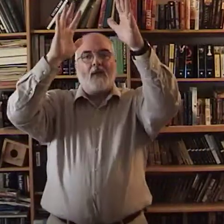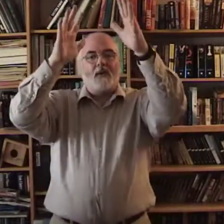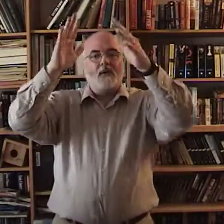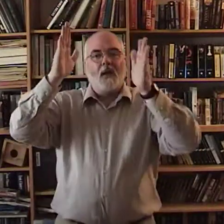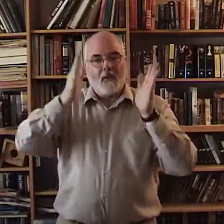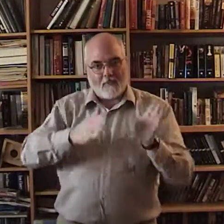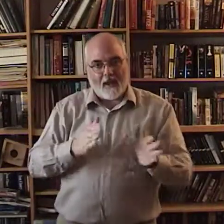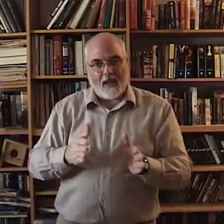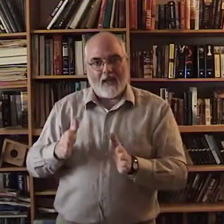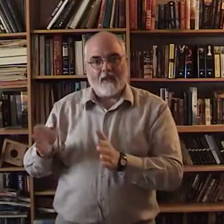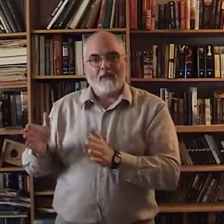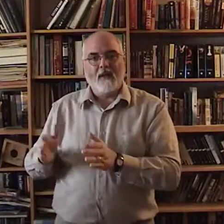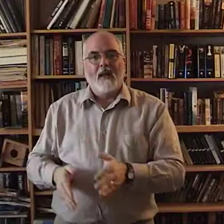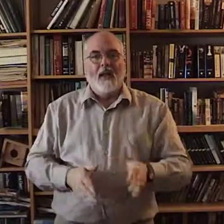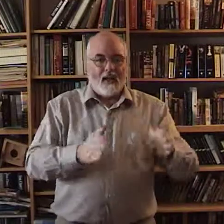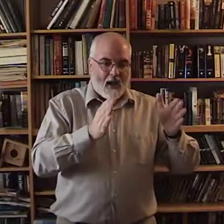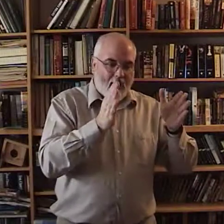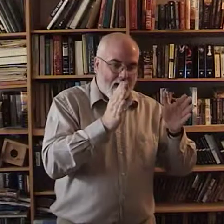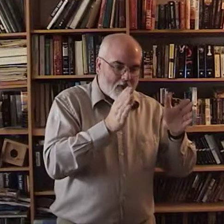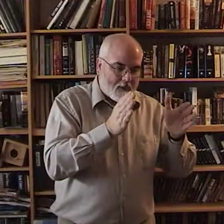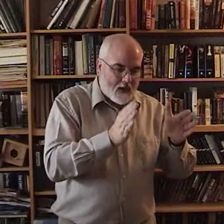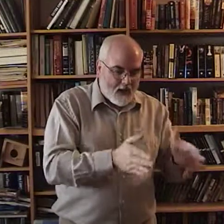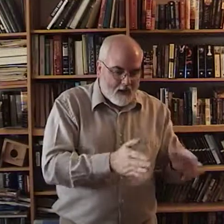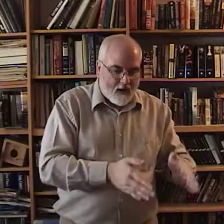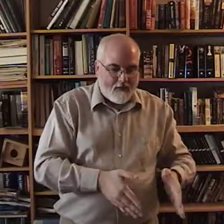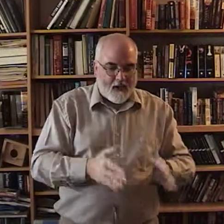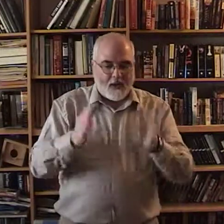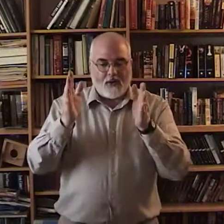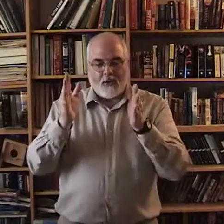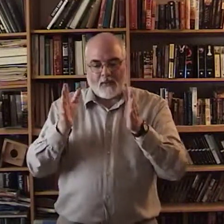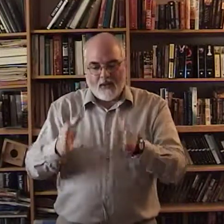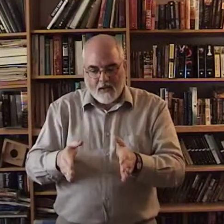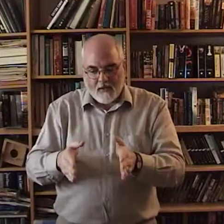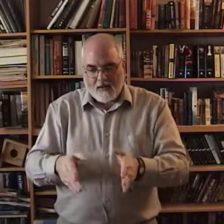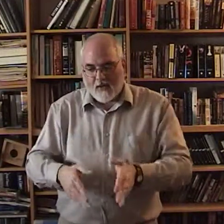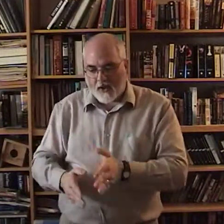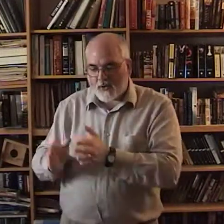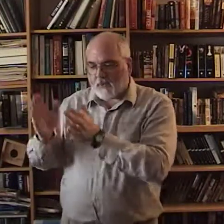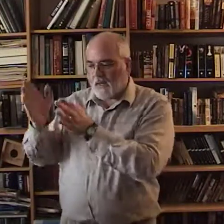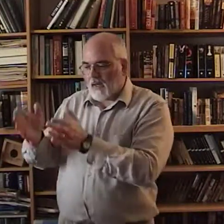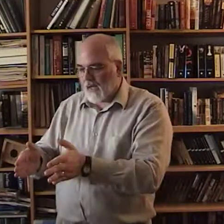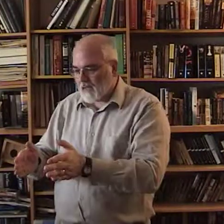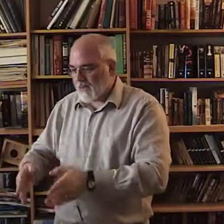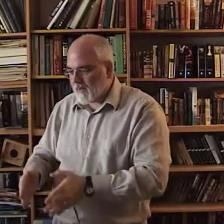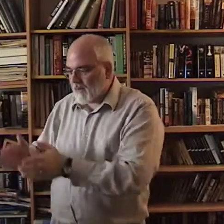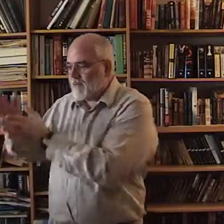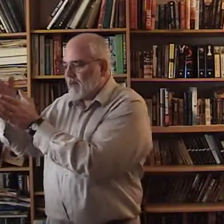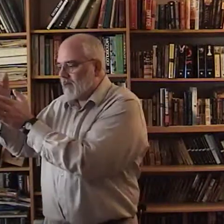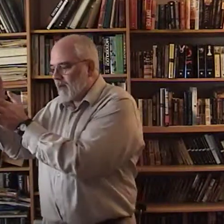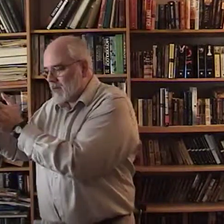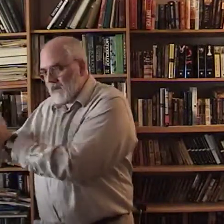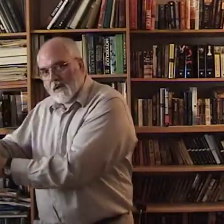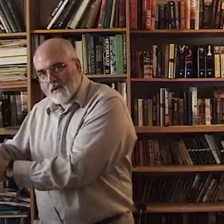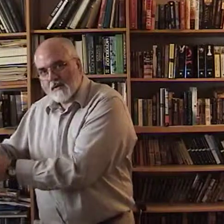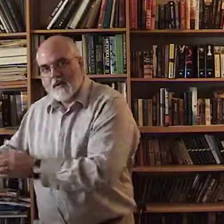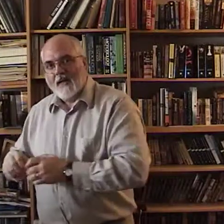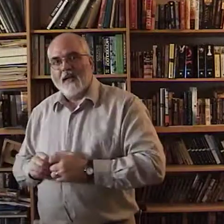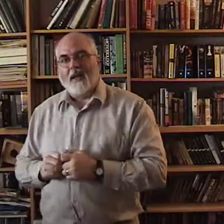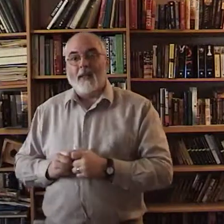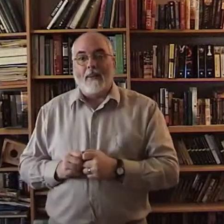Father's plan. I have something here, and then I'm going to do something here, and then I'm going to do something next, and then I'm going to do this. It's a